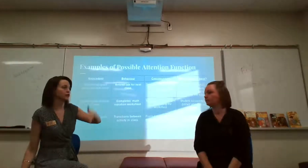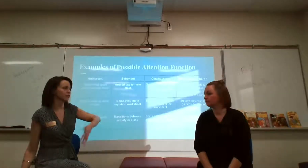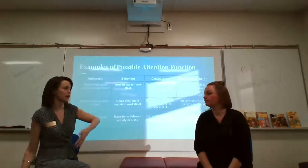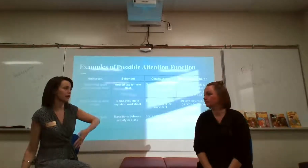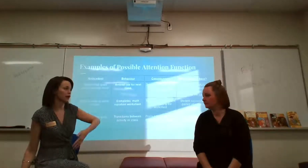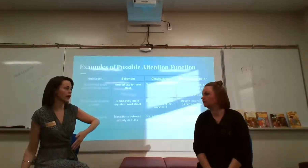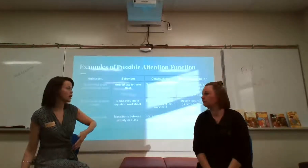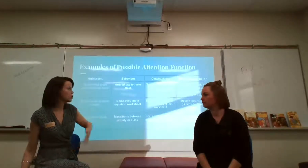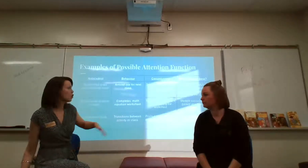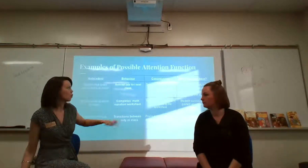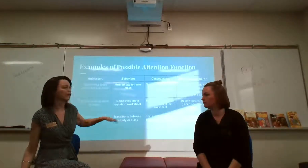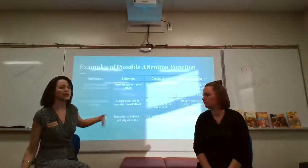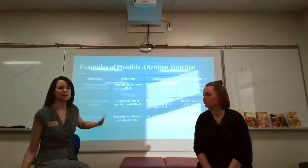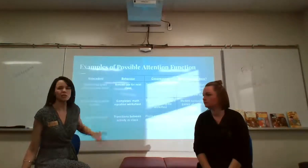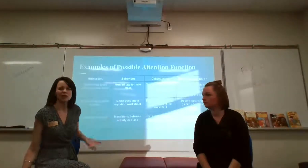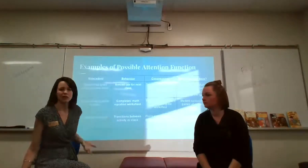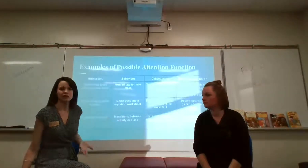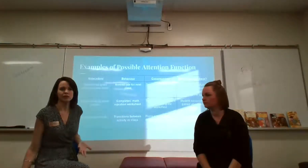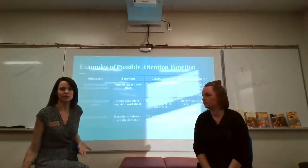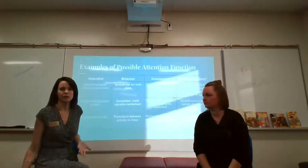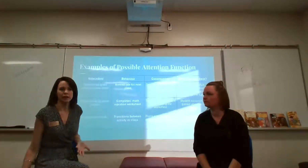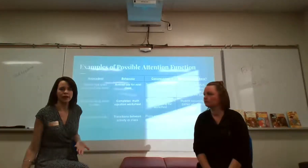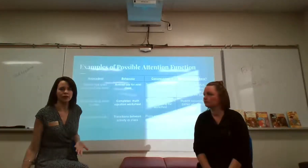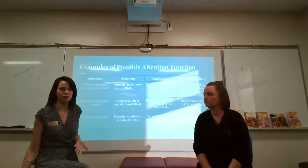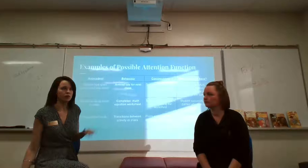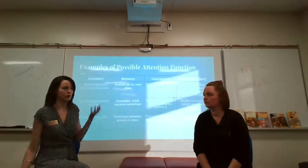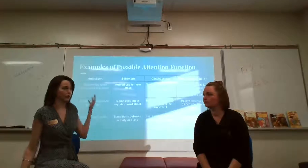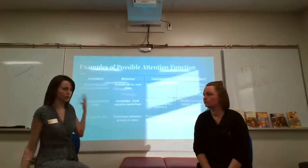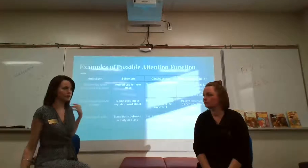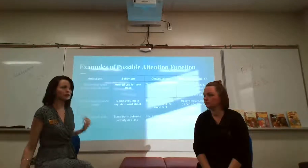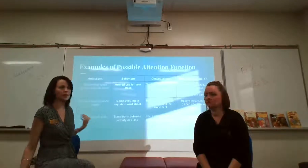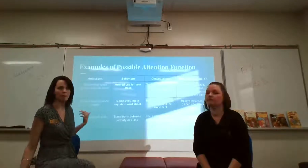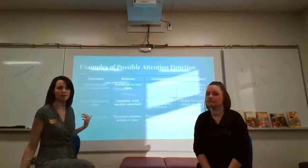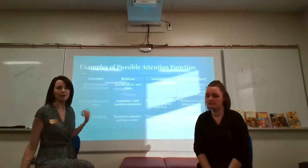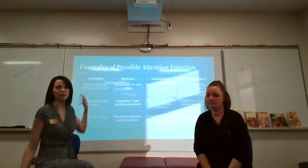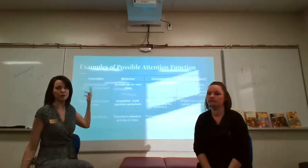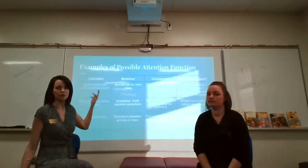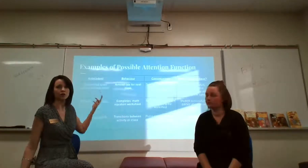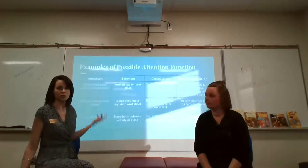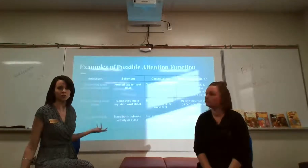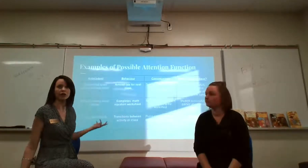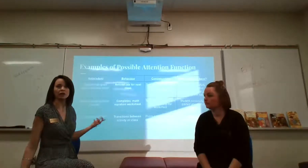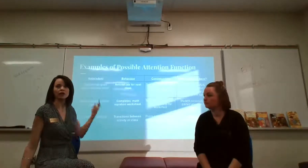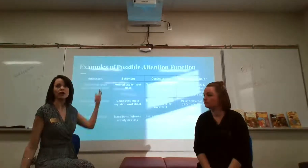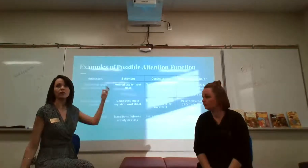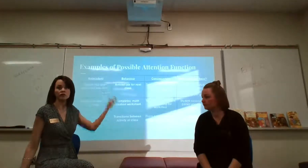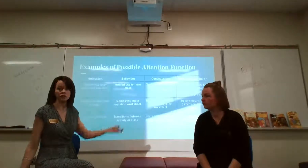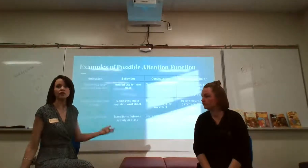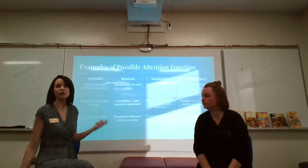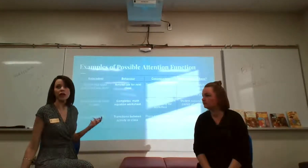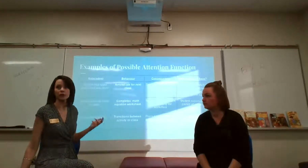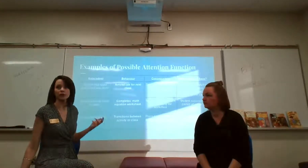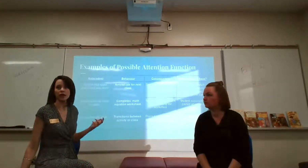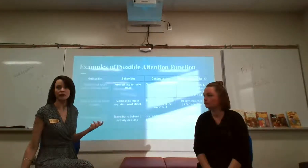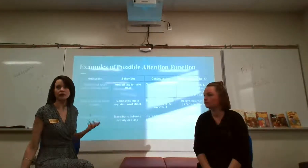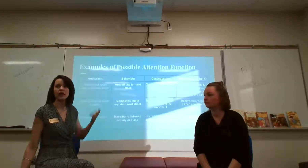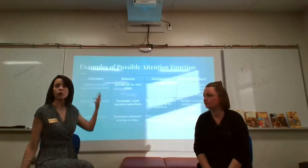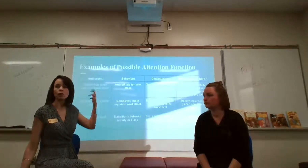of grade or age, we can explain the contingency. Hey, dude, when this is happening and you evoke this behavior, this is what's going to happen next. And when